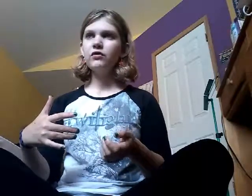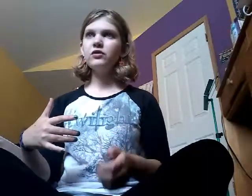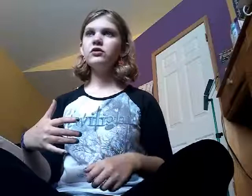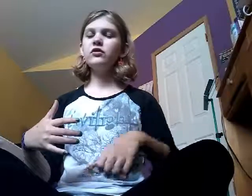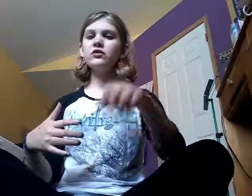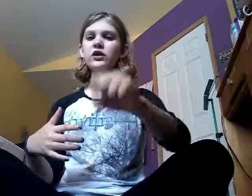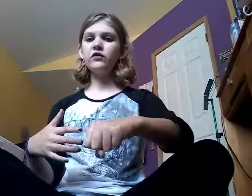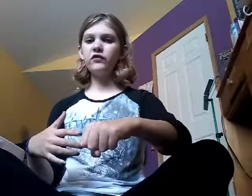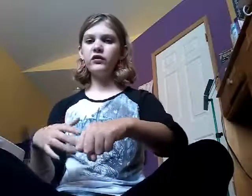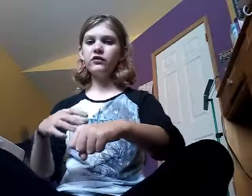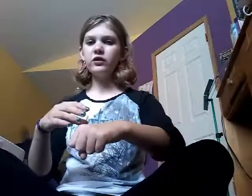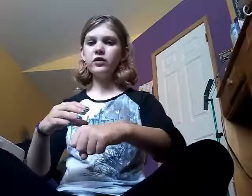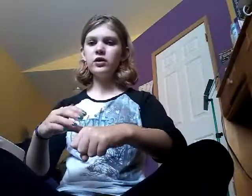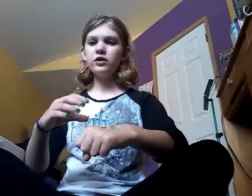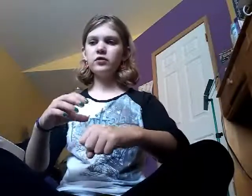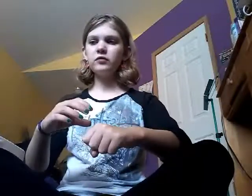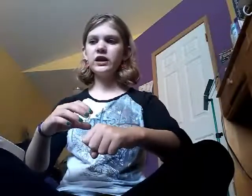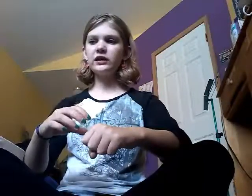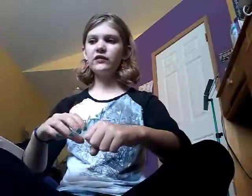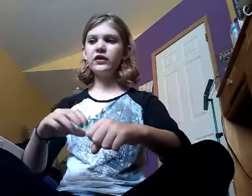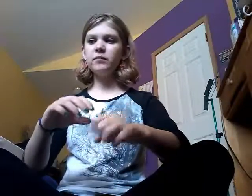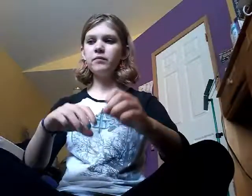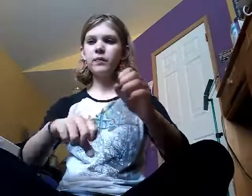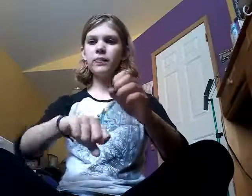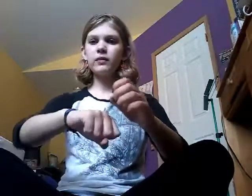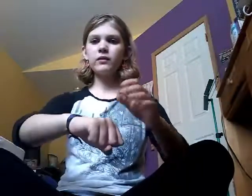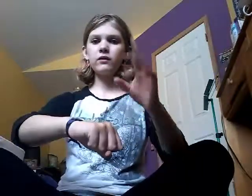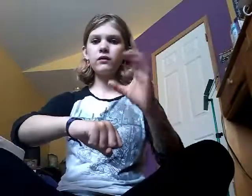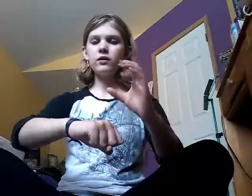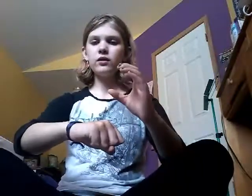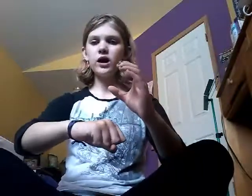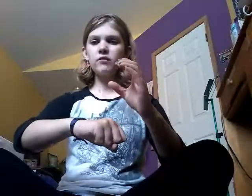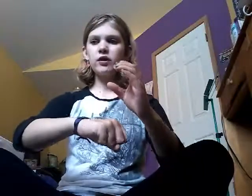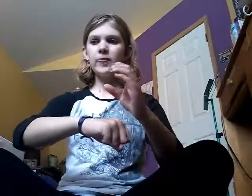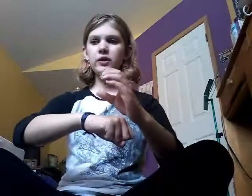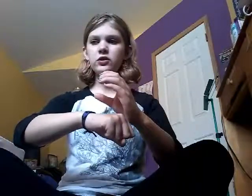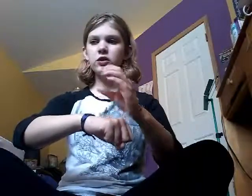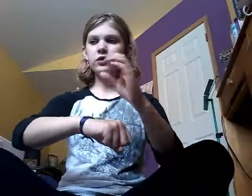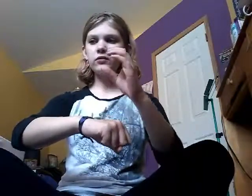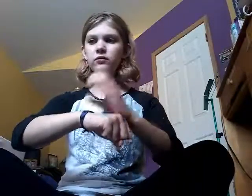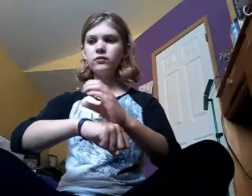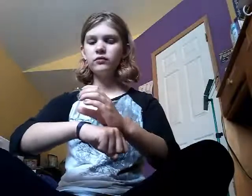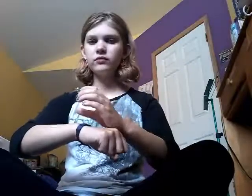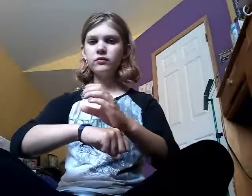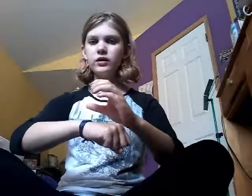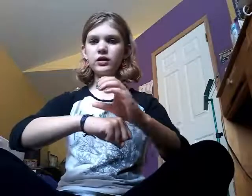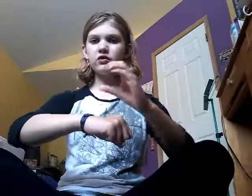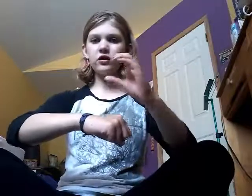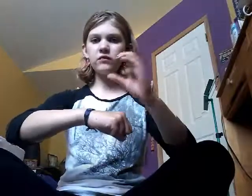So, what you're to do is, you're to take your fist, and you're going to make a C, and then you go, and you just go,